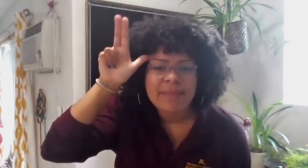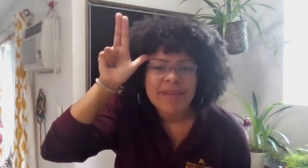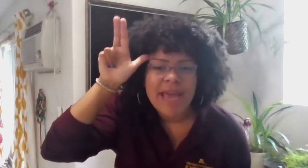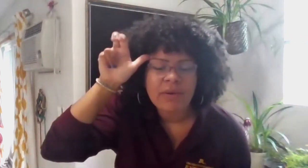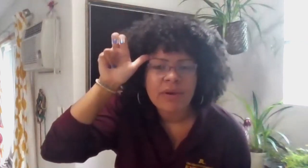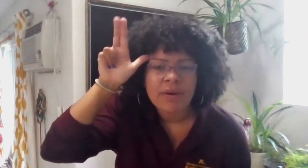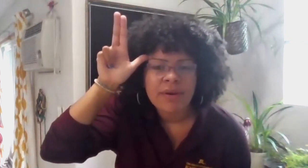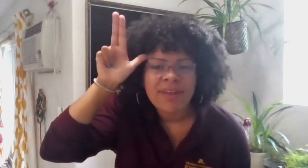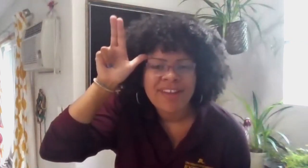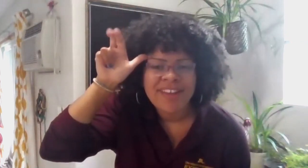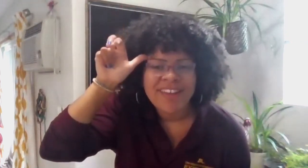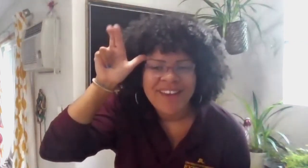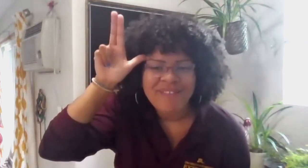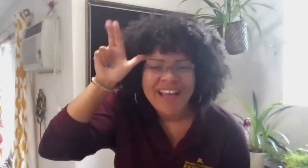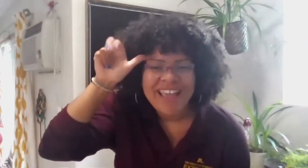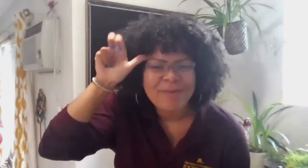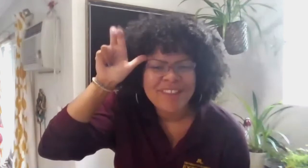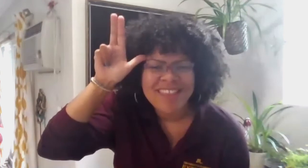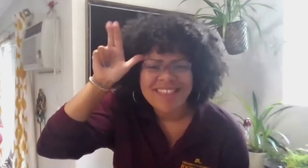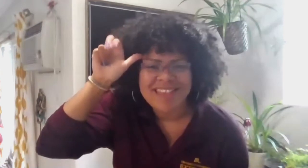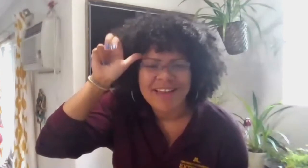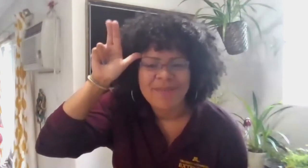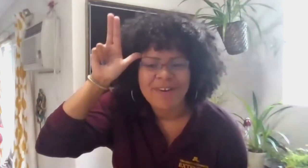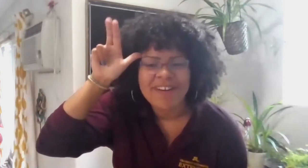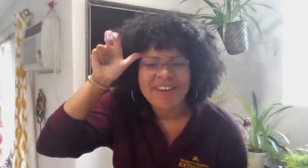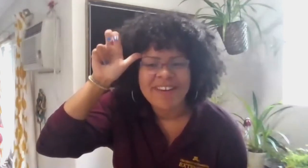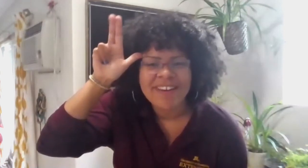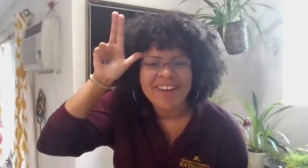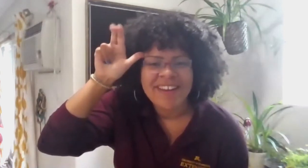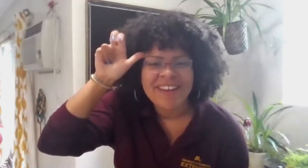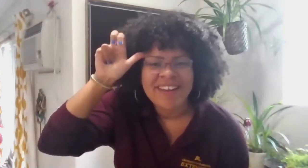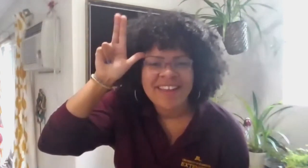them down. What animal is this a sign for?